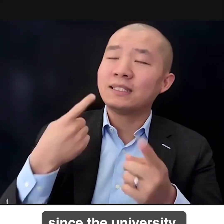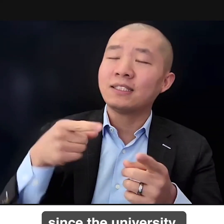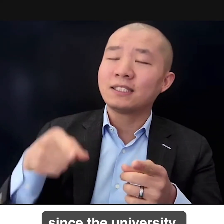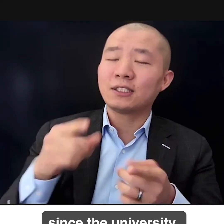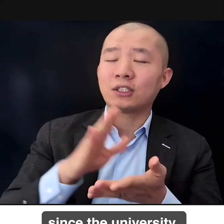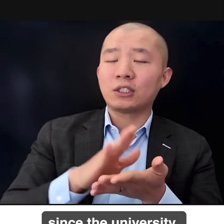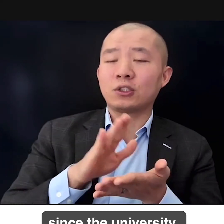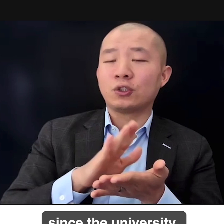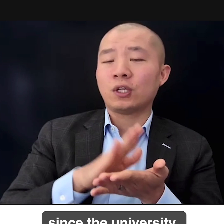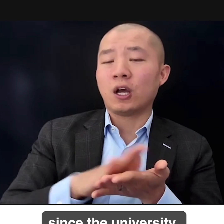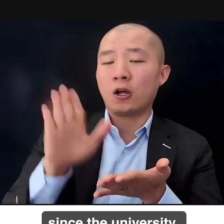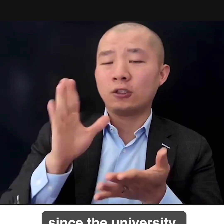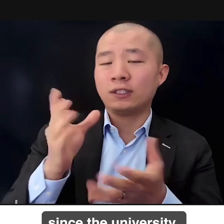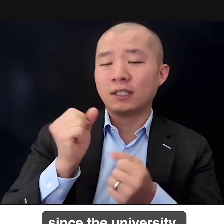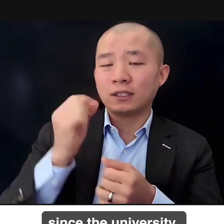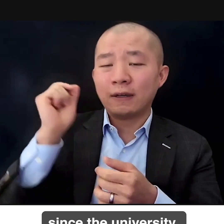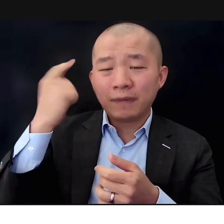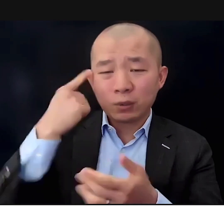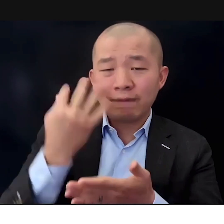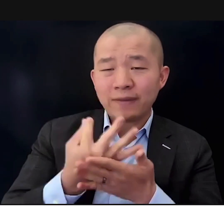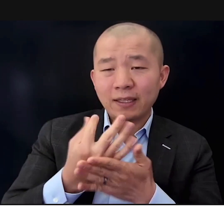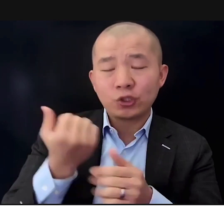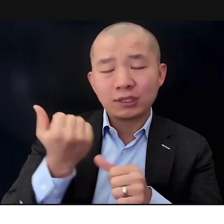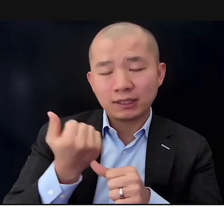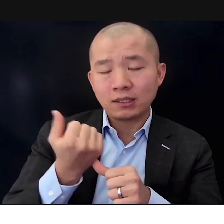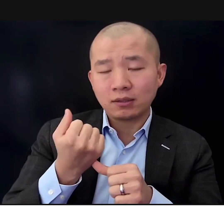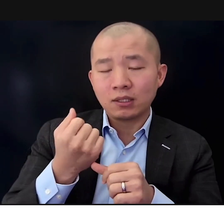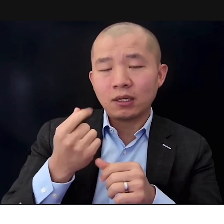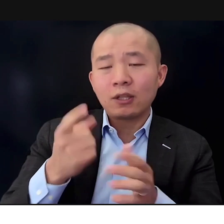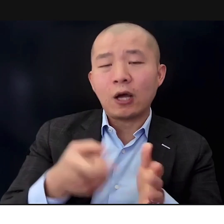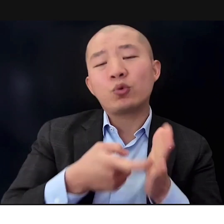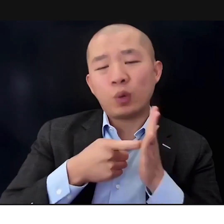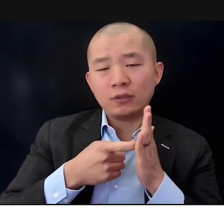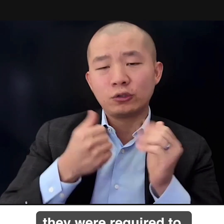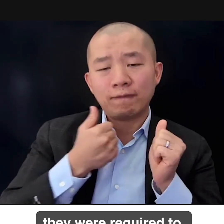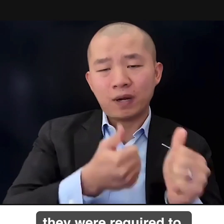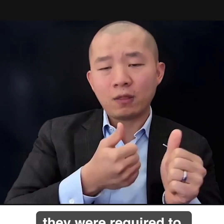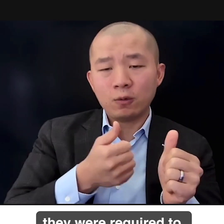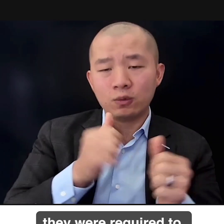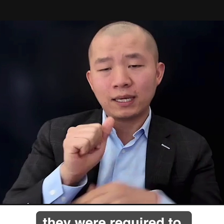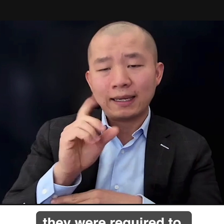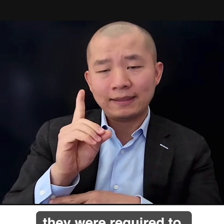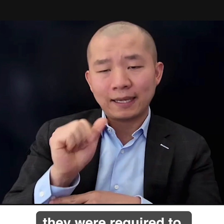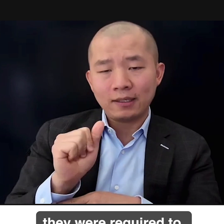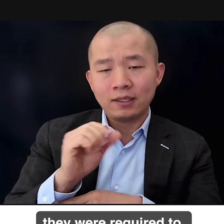since the university received federal financial assistance, they were required to adhere to